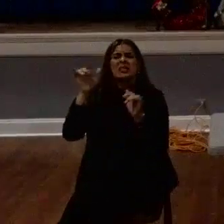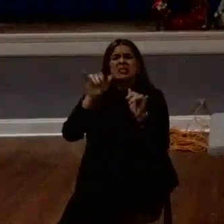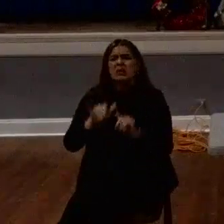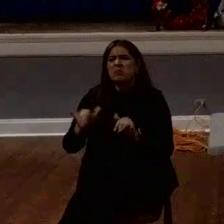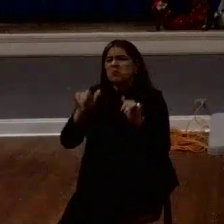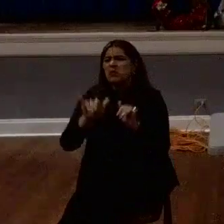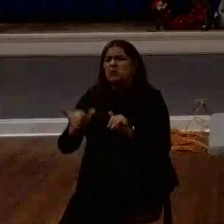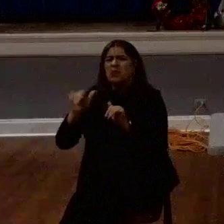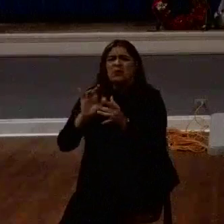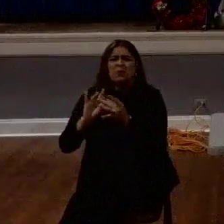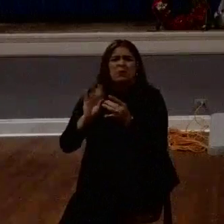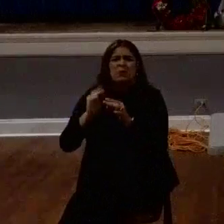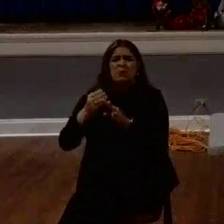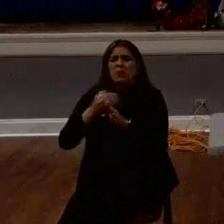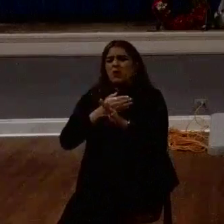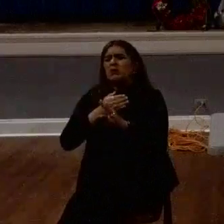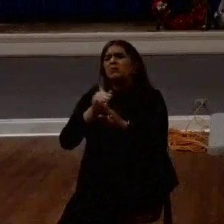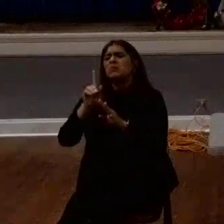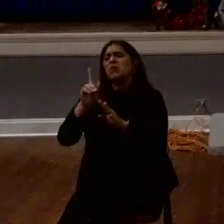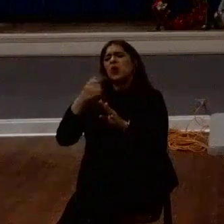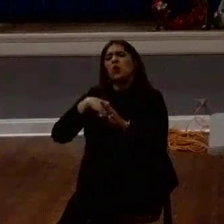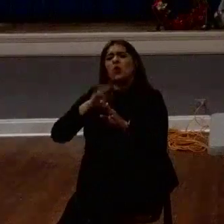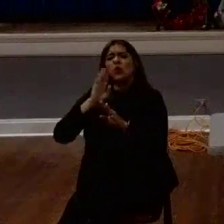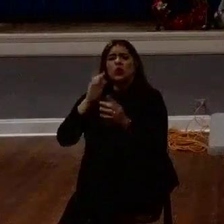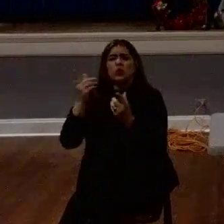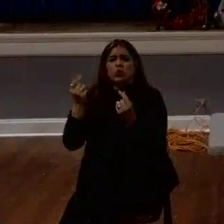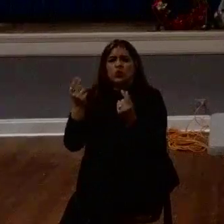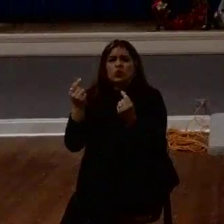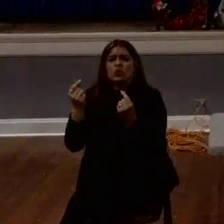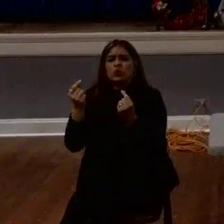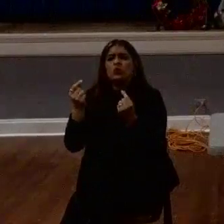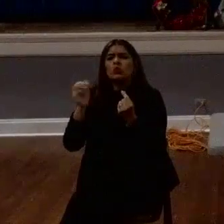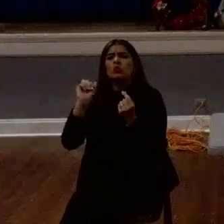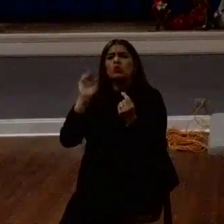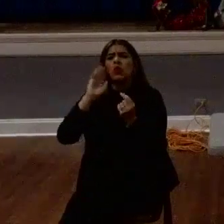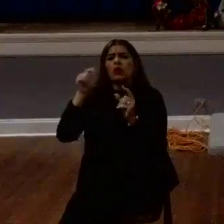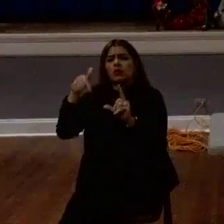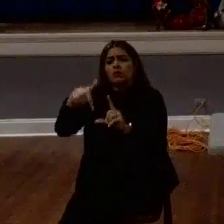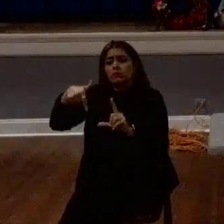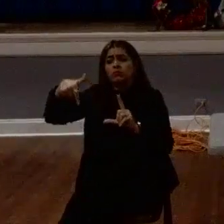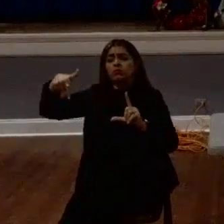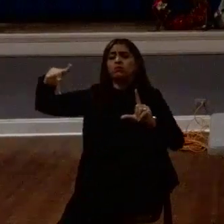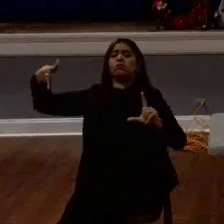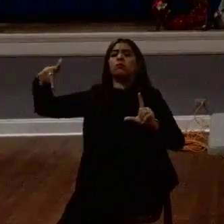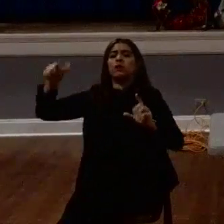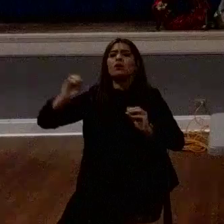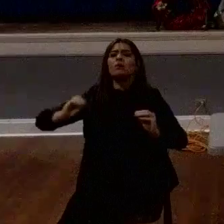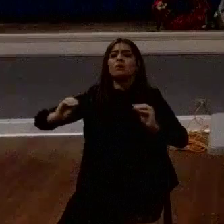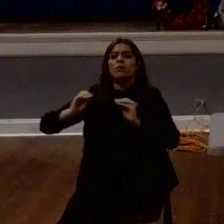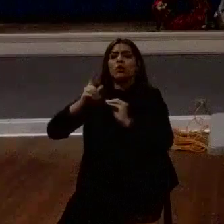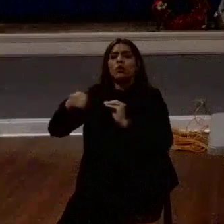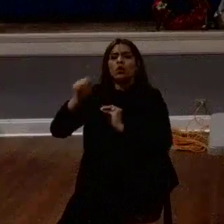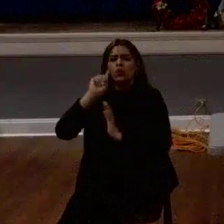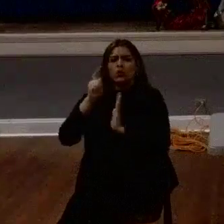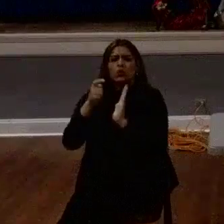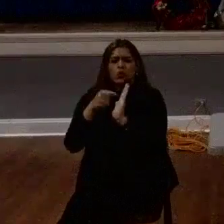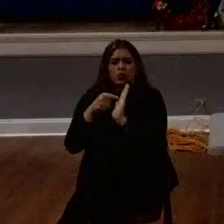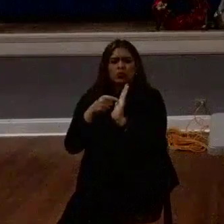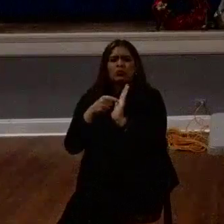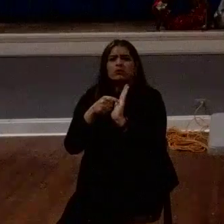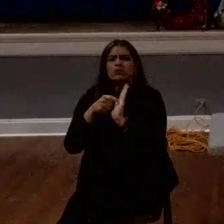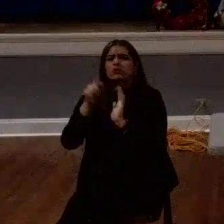components. And we'll go and we'll have little enlarged plans, and you'll see some 3D renderings of what this stuff